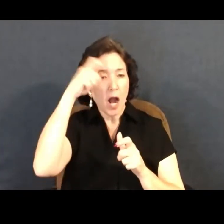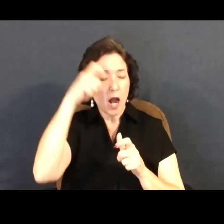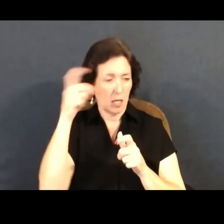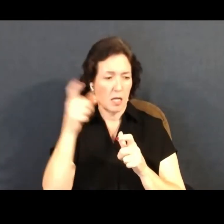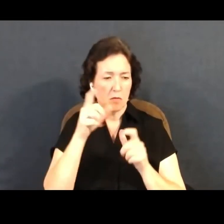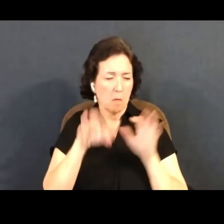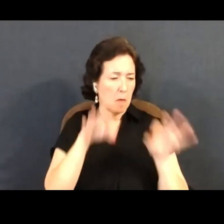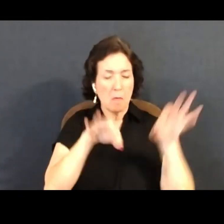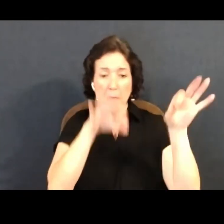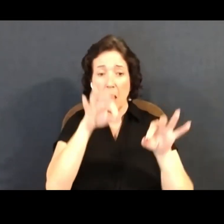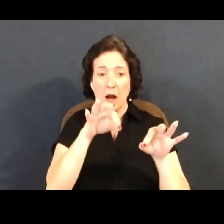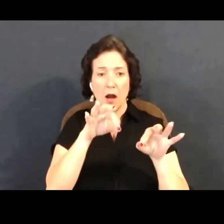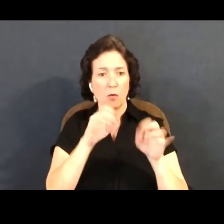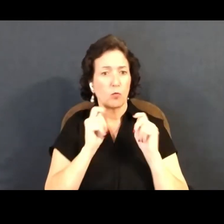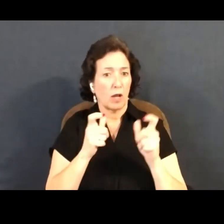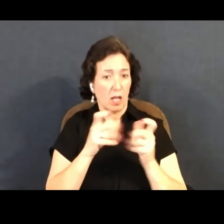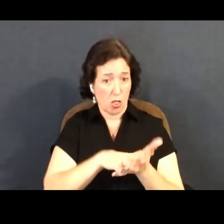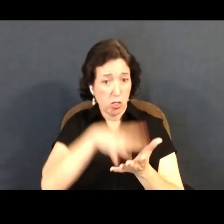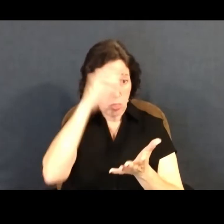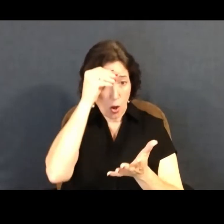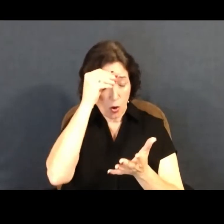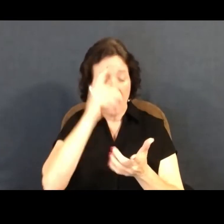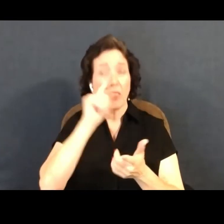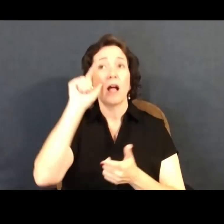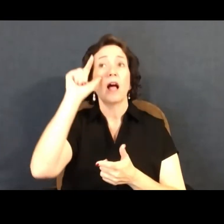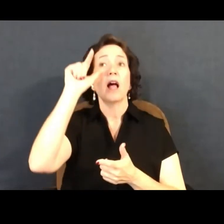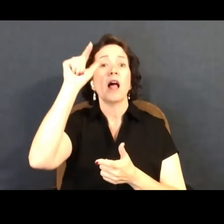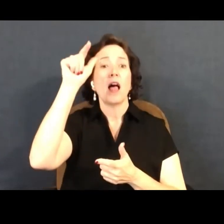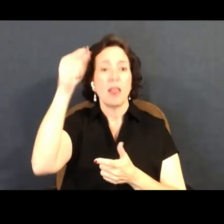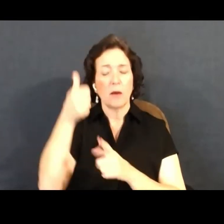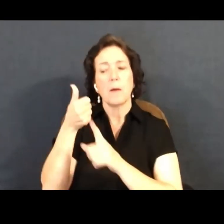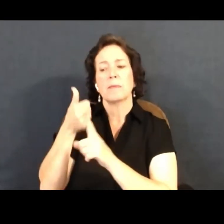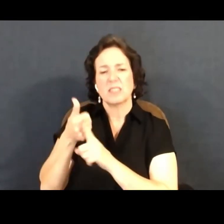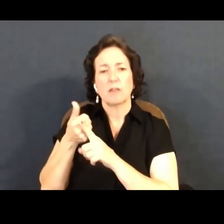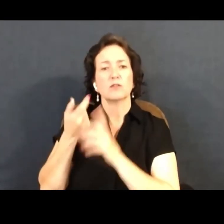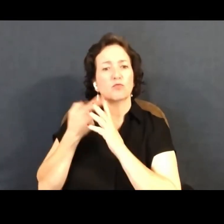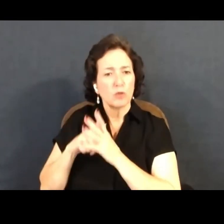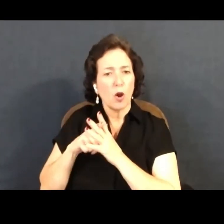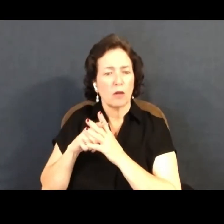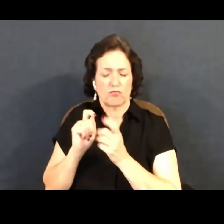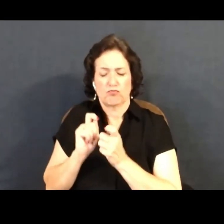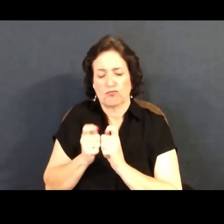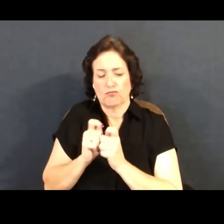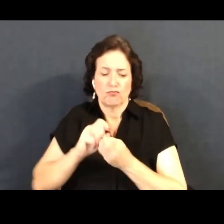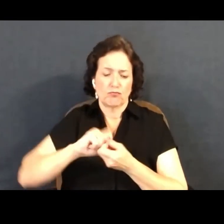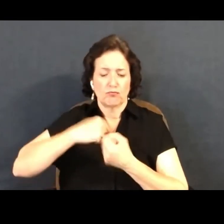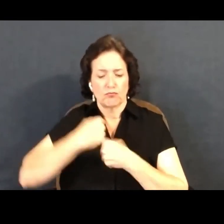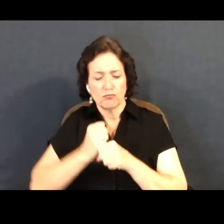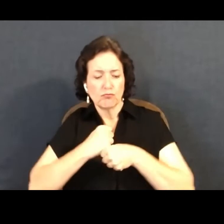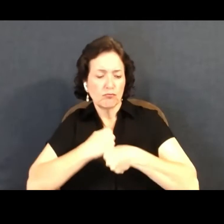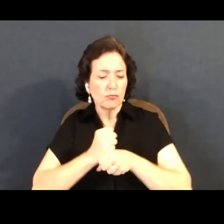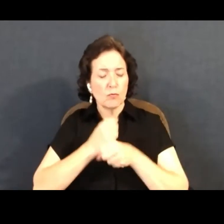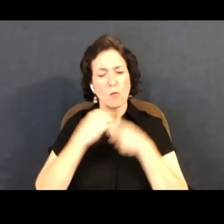And eventually, Darius himself began to fashion trinkets,